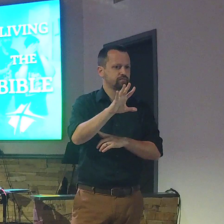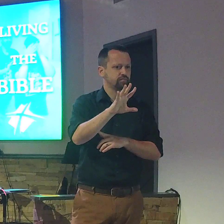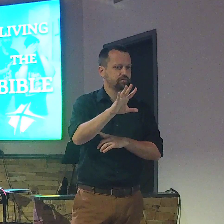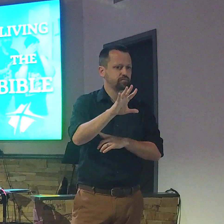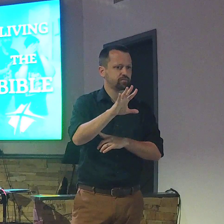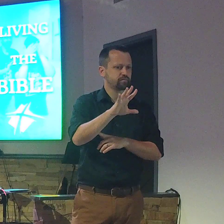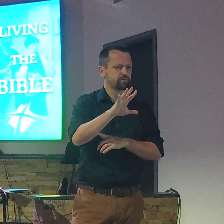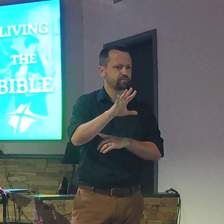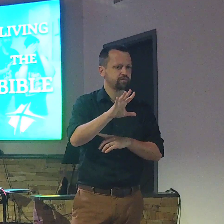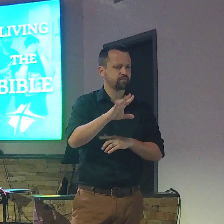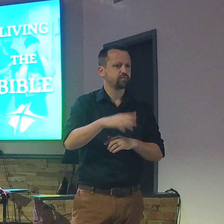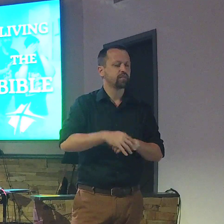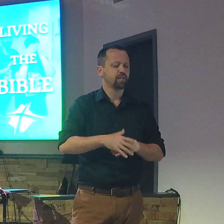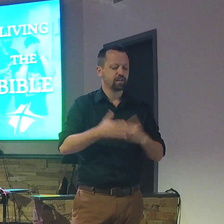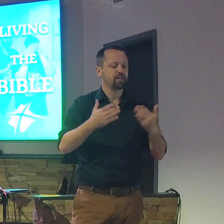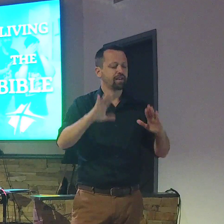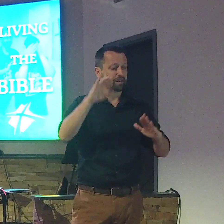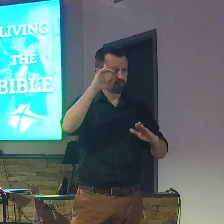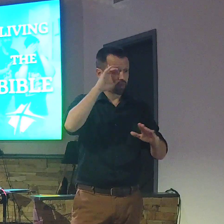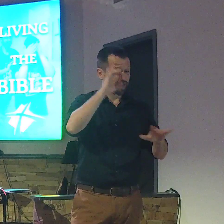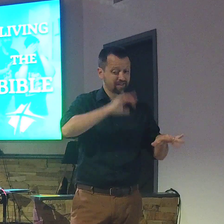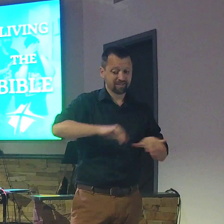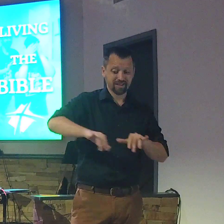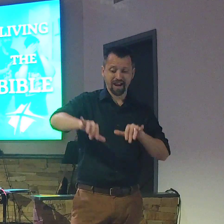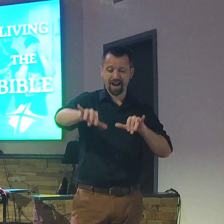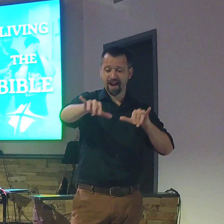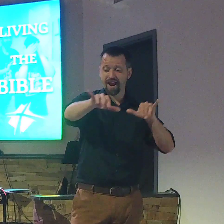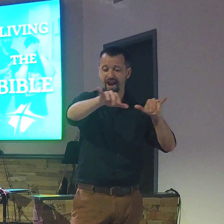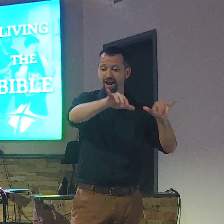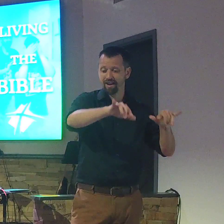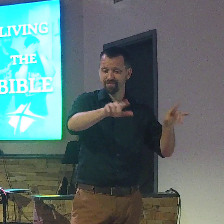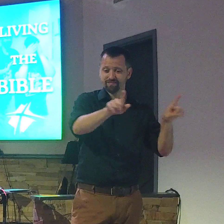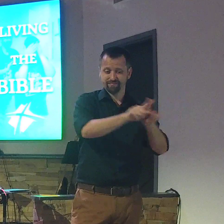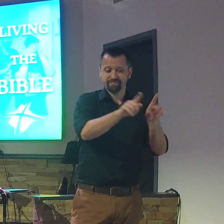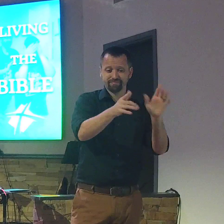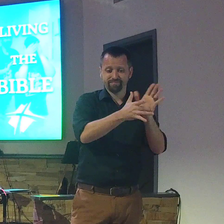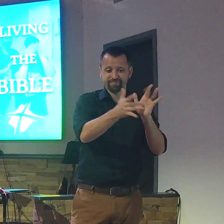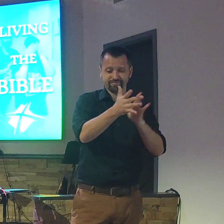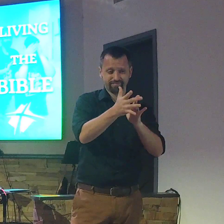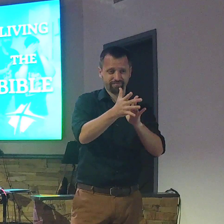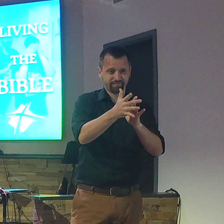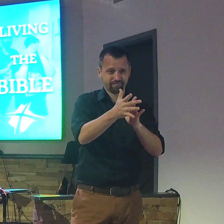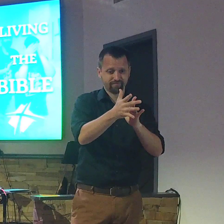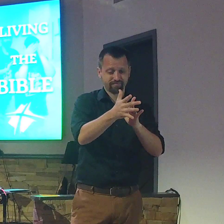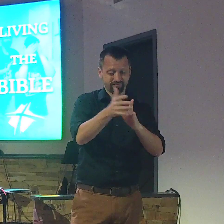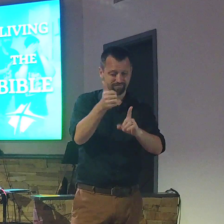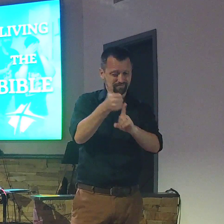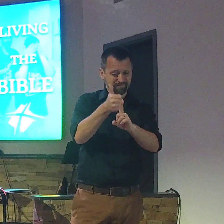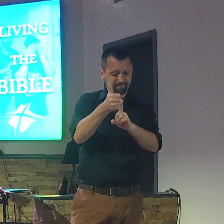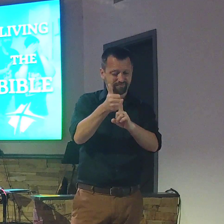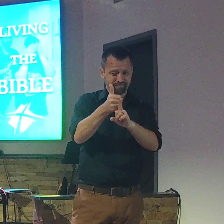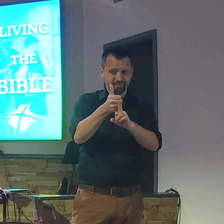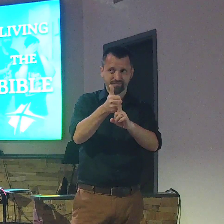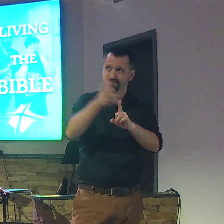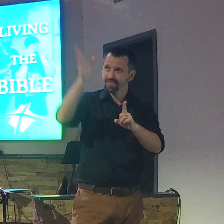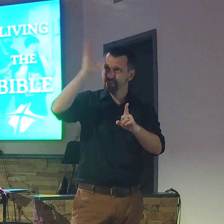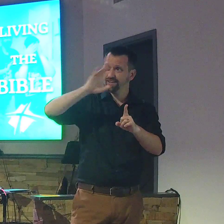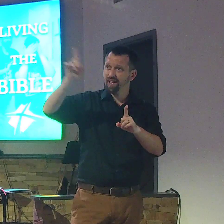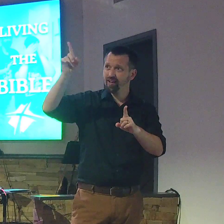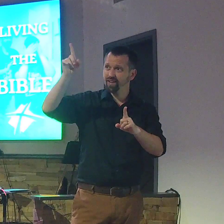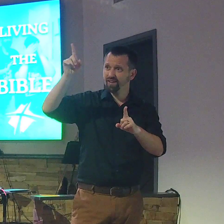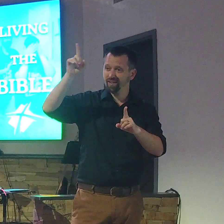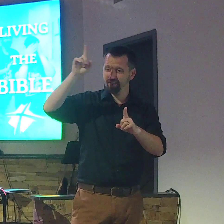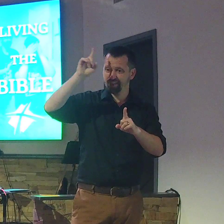in you all, which was also in Christ Jesus, who being in the form of God, did not